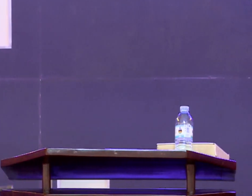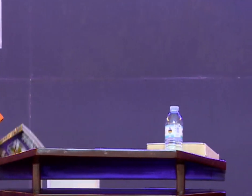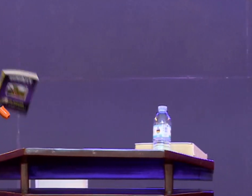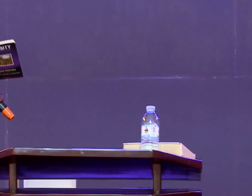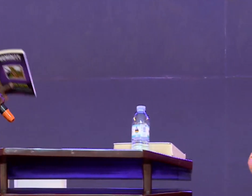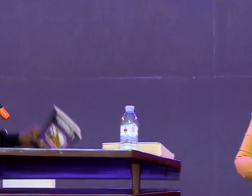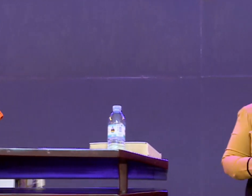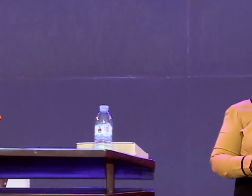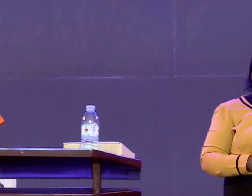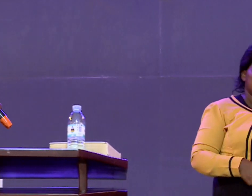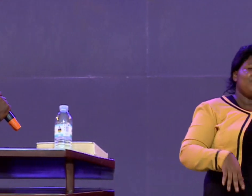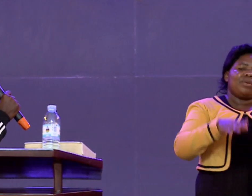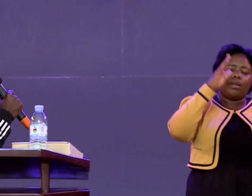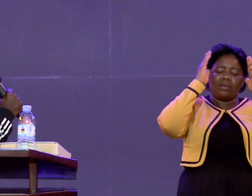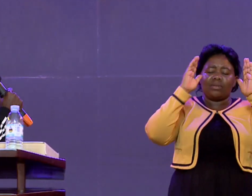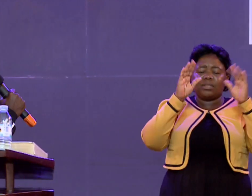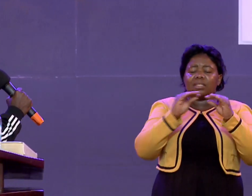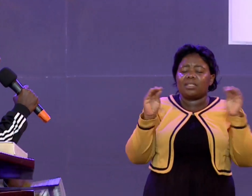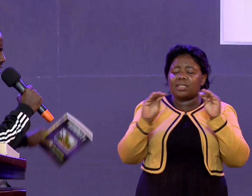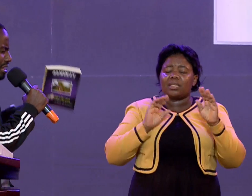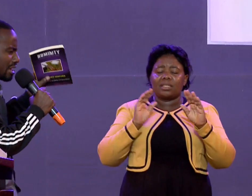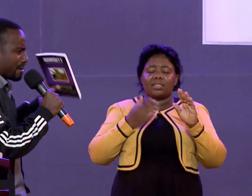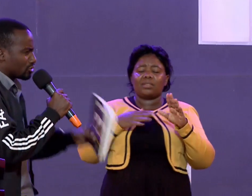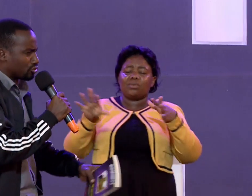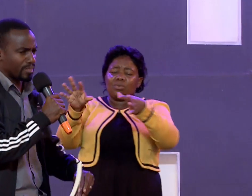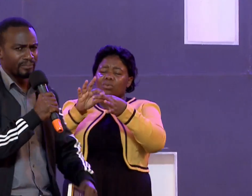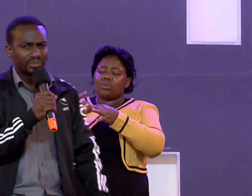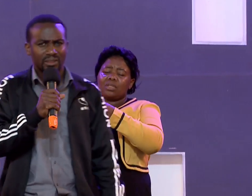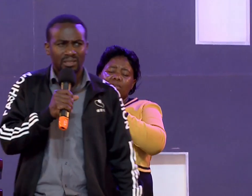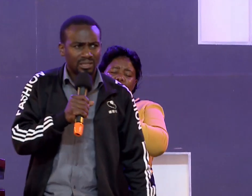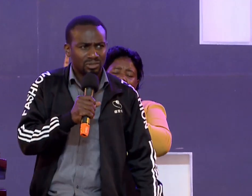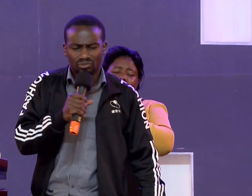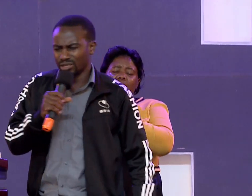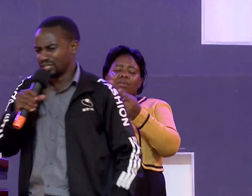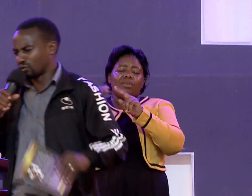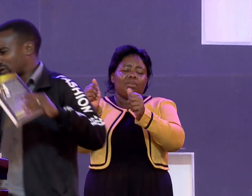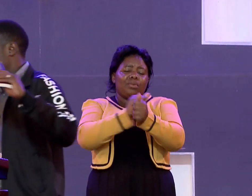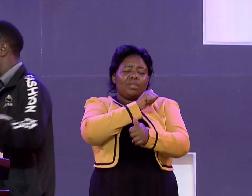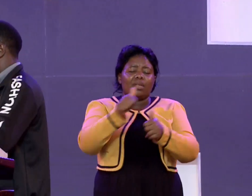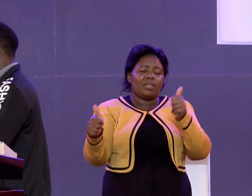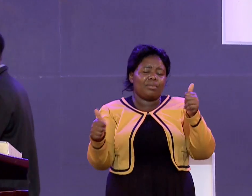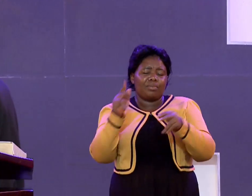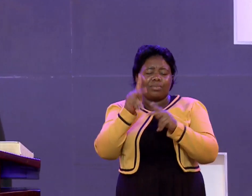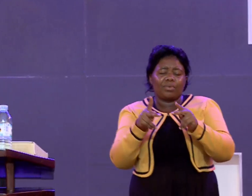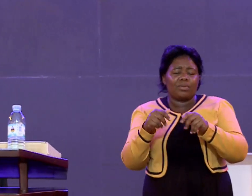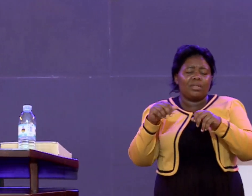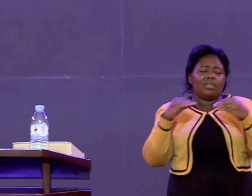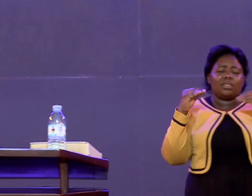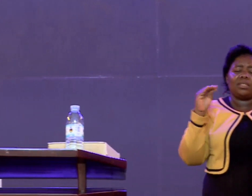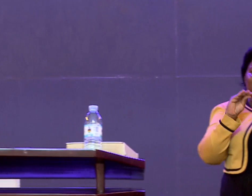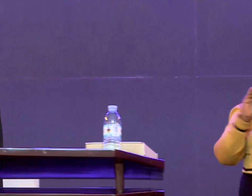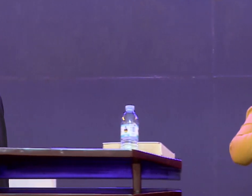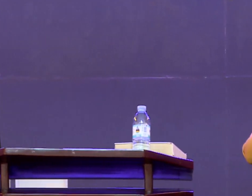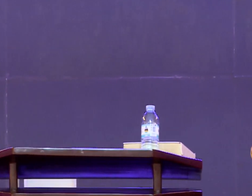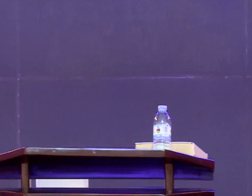the Lord, teach us to work with you. Teach us to work with other people. Teach us to work